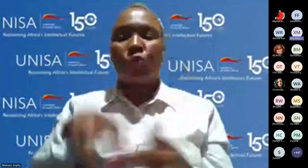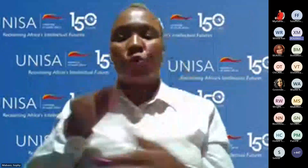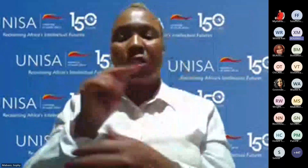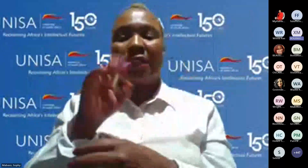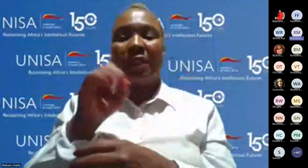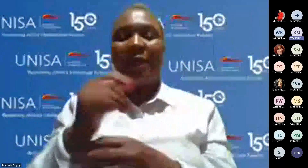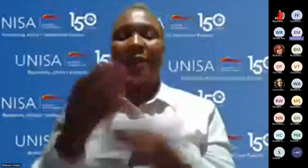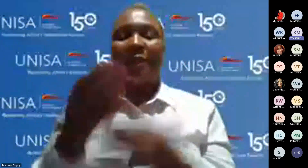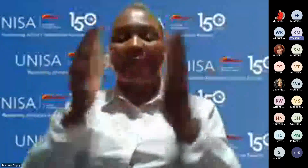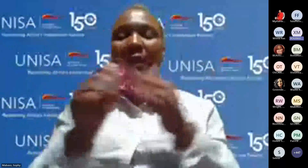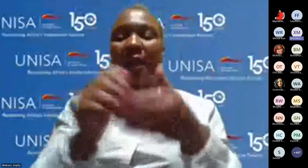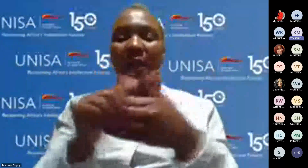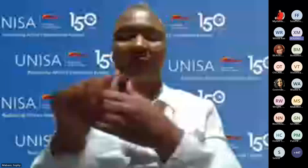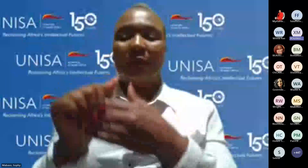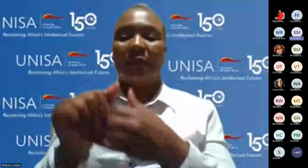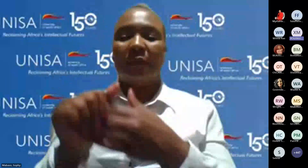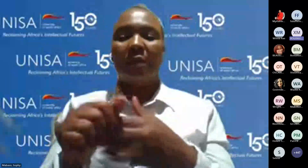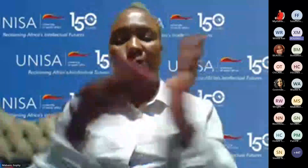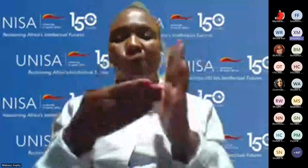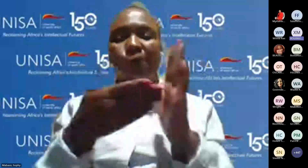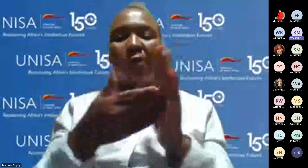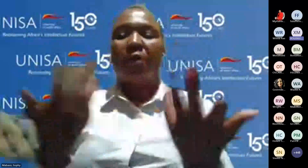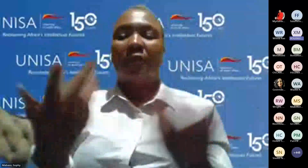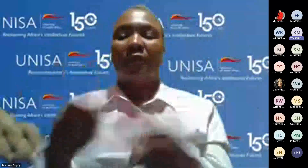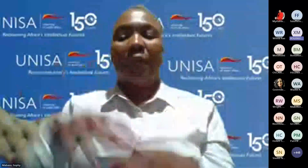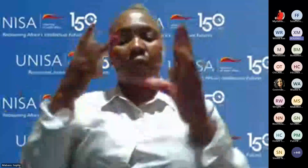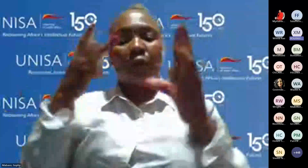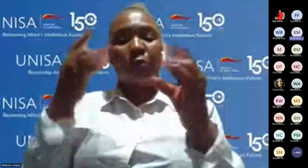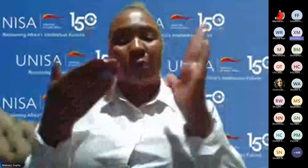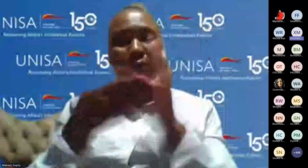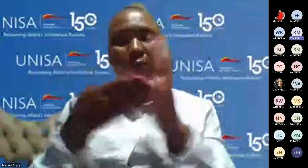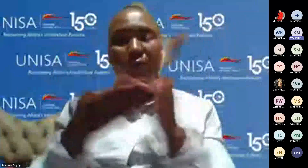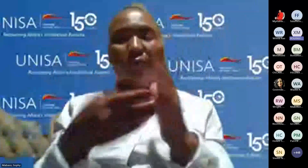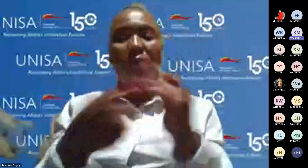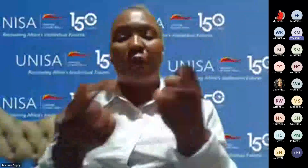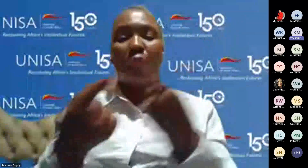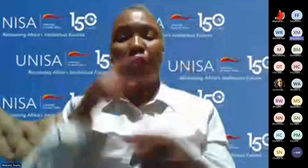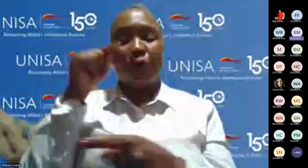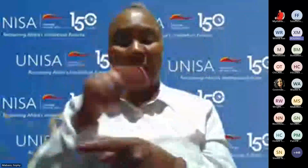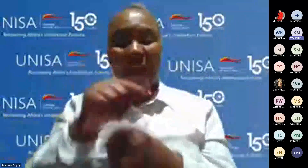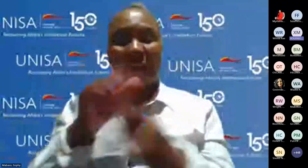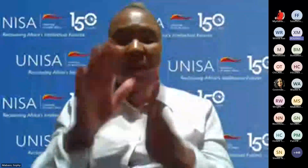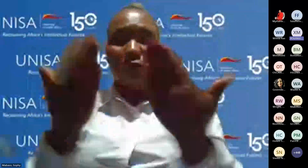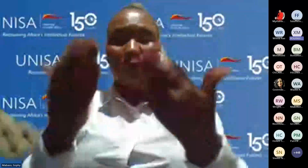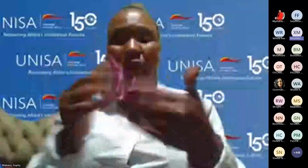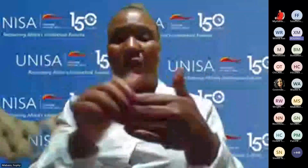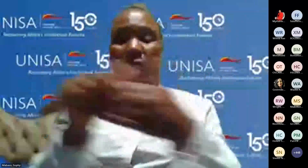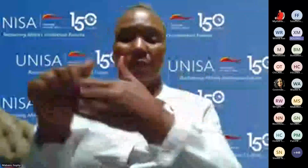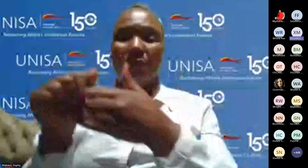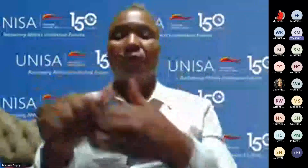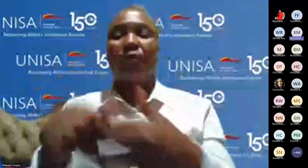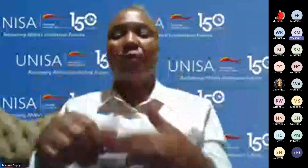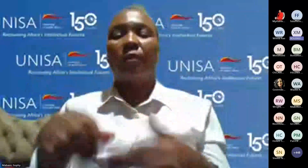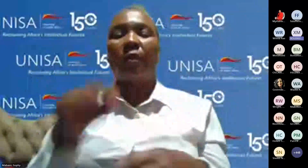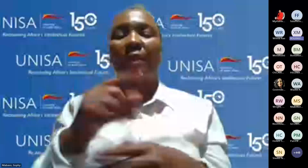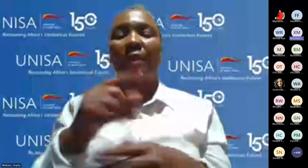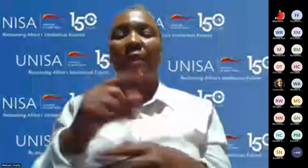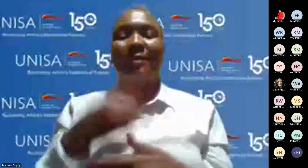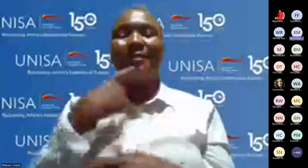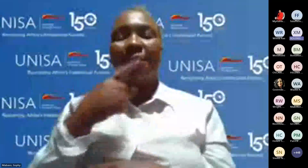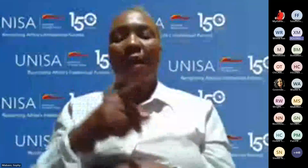that was prescribed. So obviously the information is solely from that study guide. But in